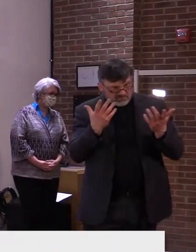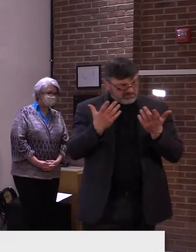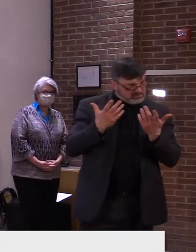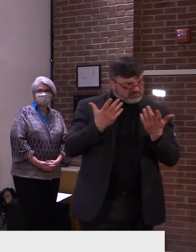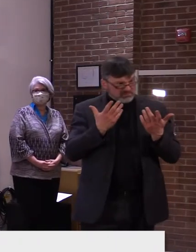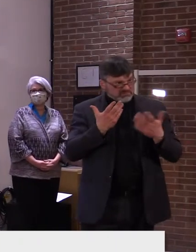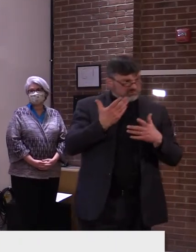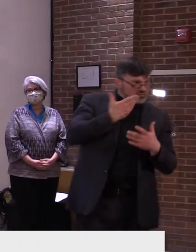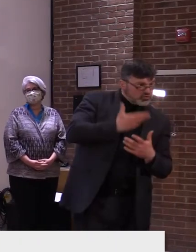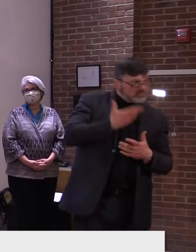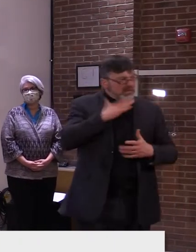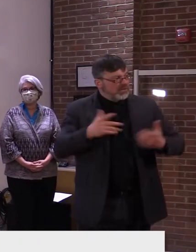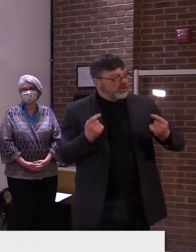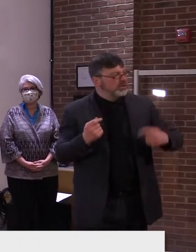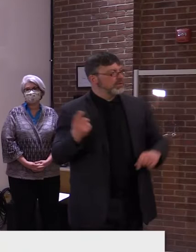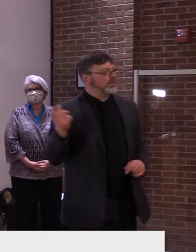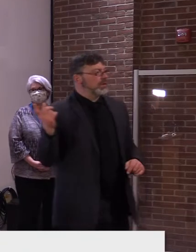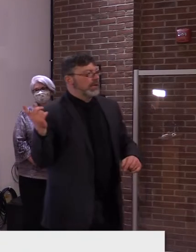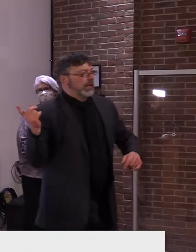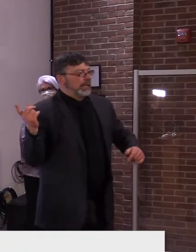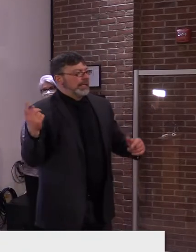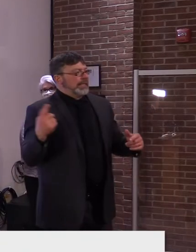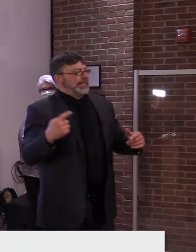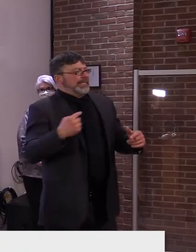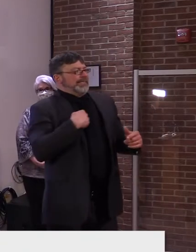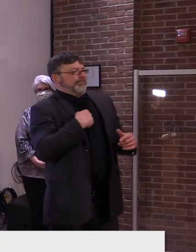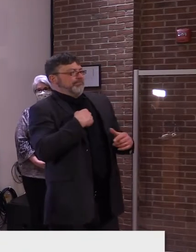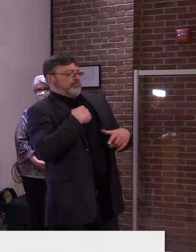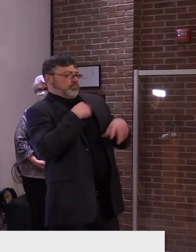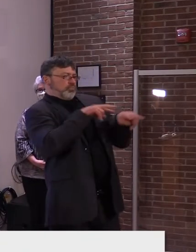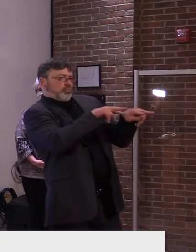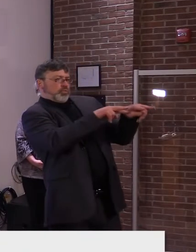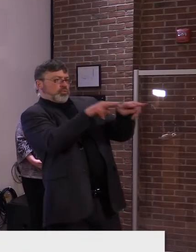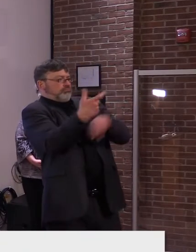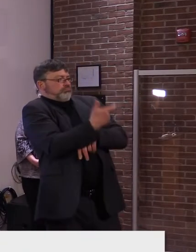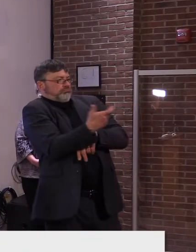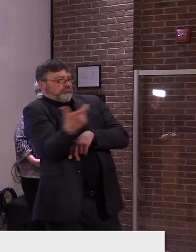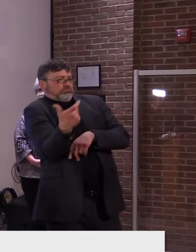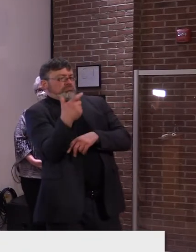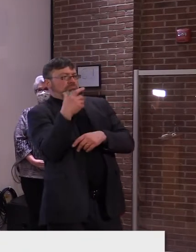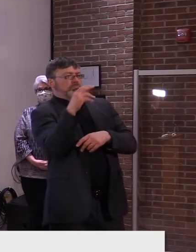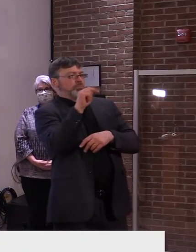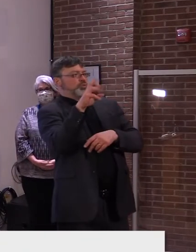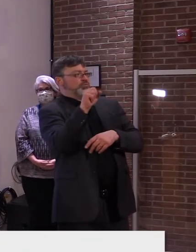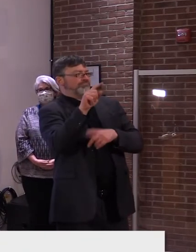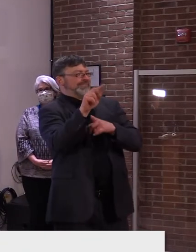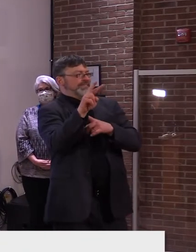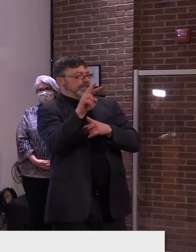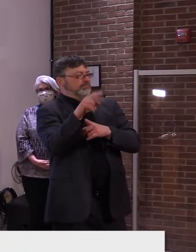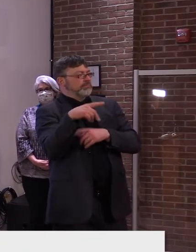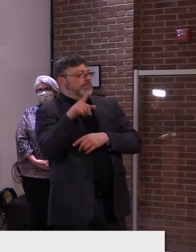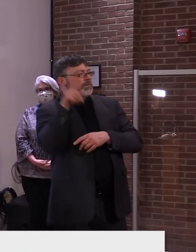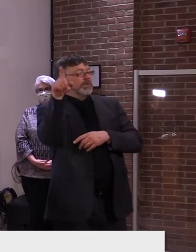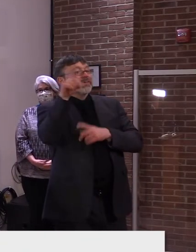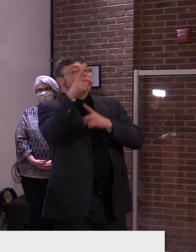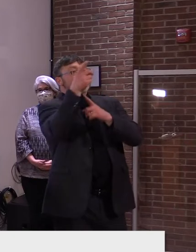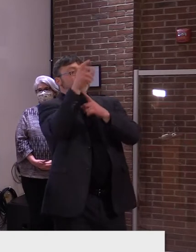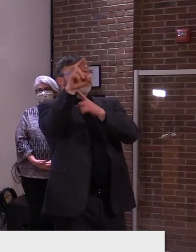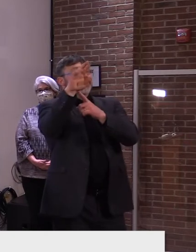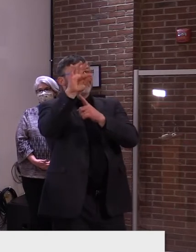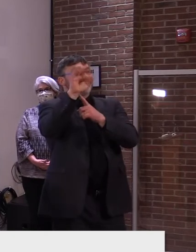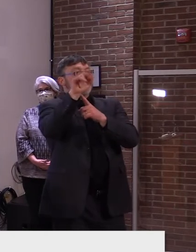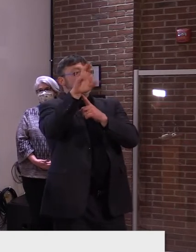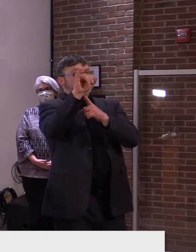CDC would be making some change there in their guidance in schools in particular from 6 feet to